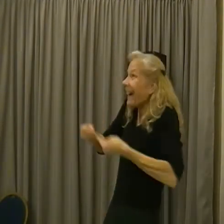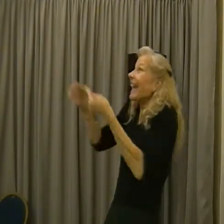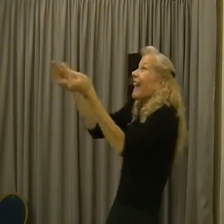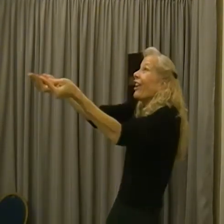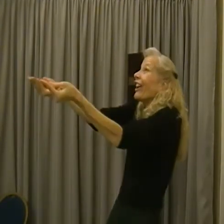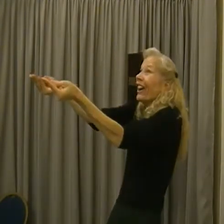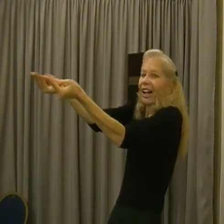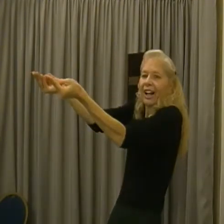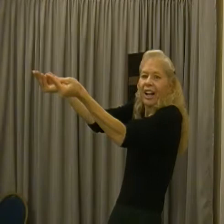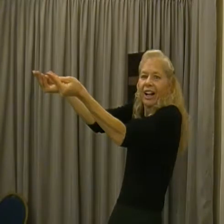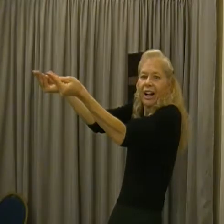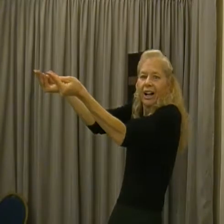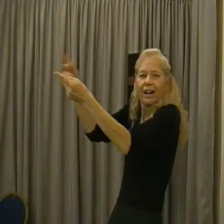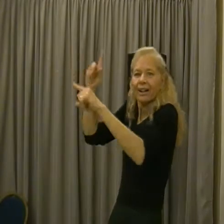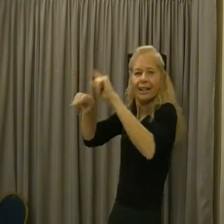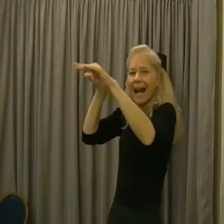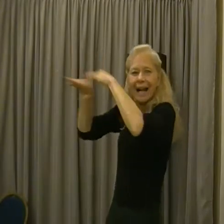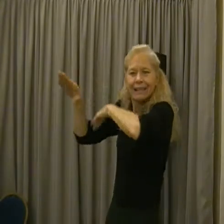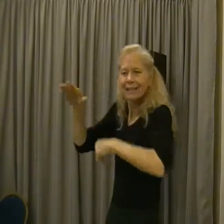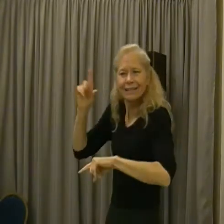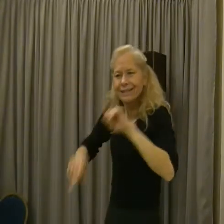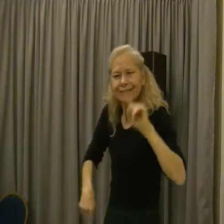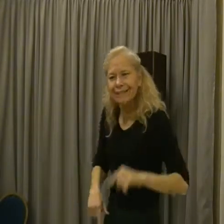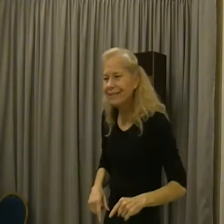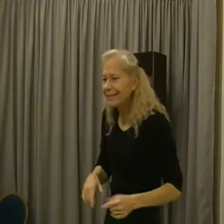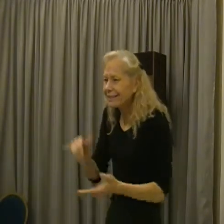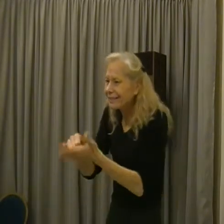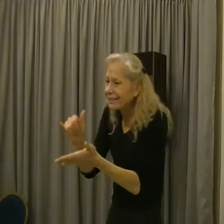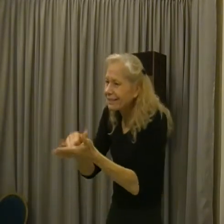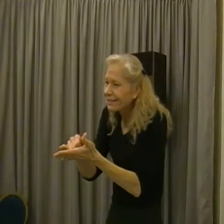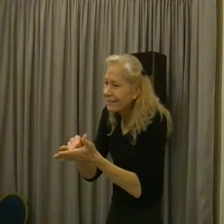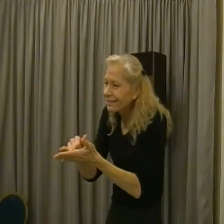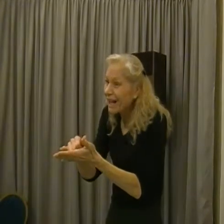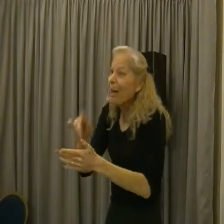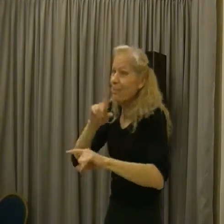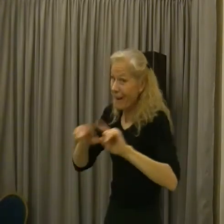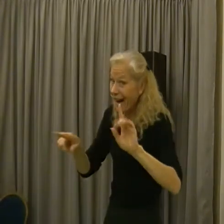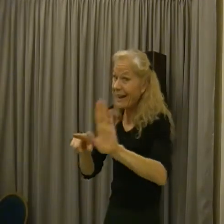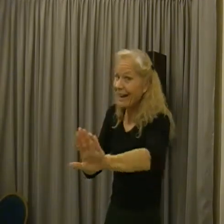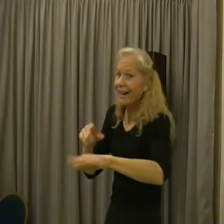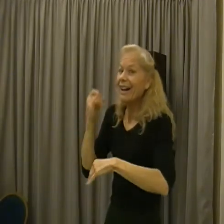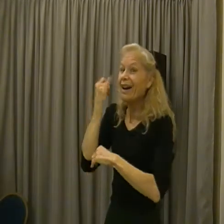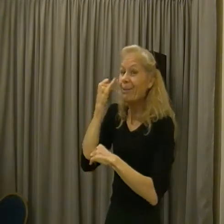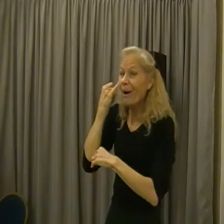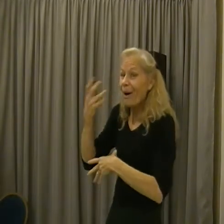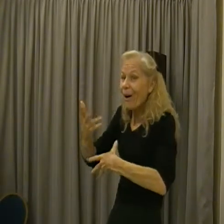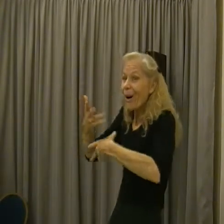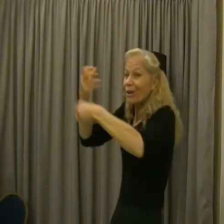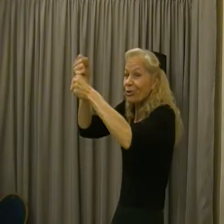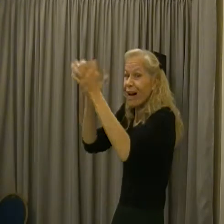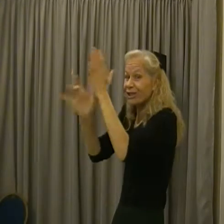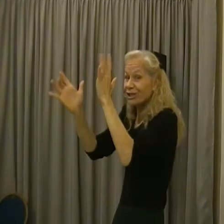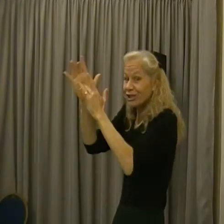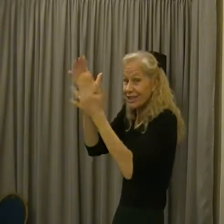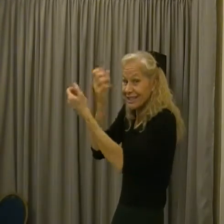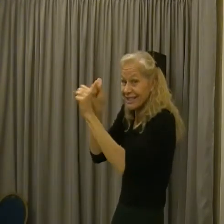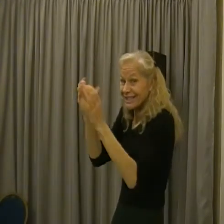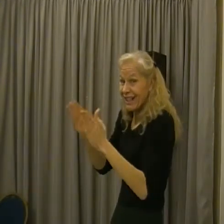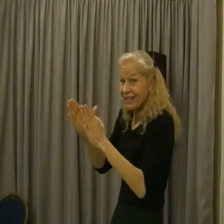righteousness you got by being a good person. That's righteousness you got by trusting in Jesus Christ as your Savior. Amen. You got that righteousness by faith and by faith